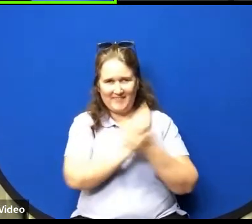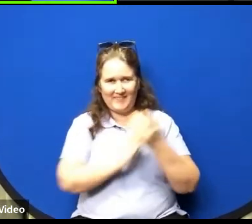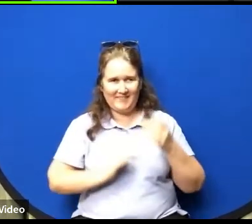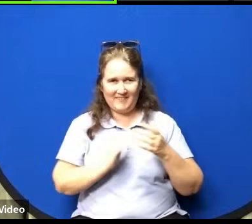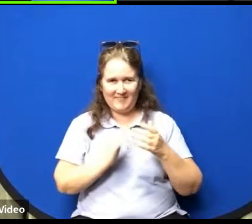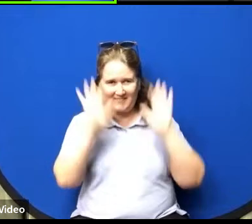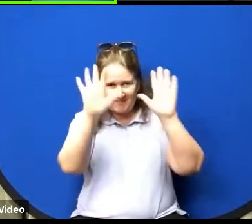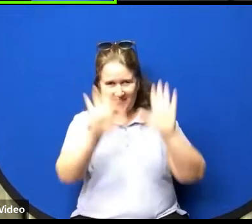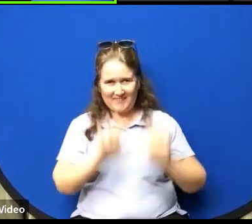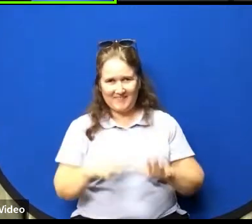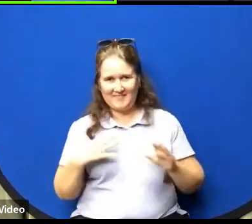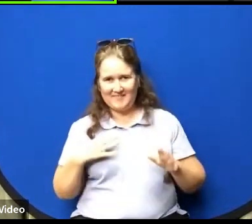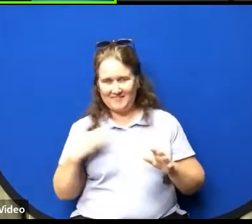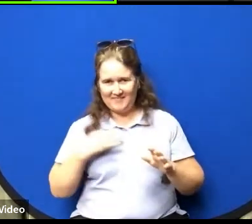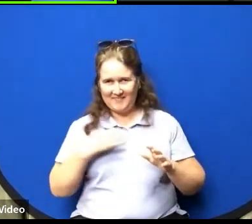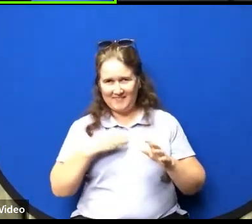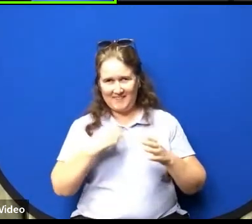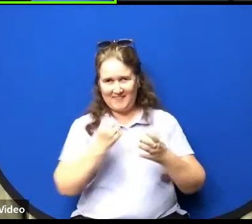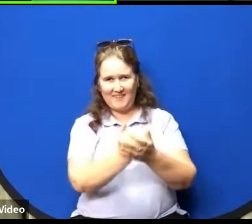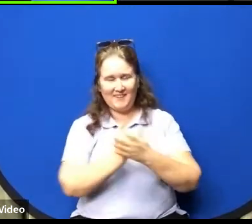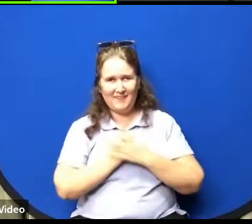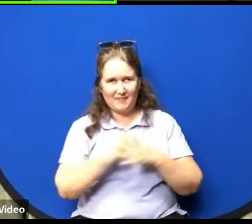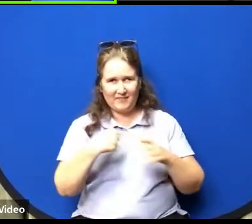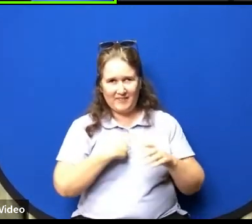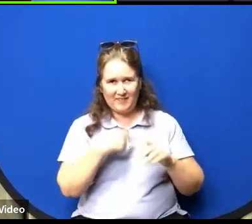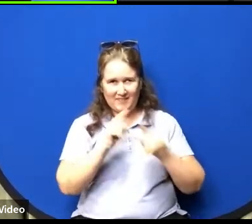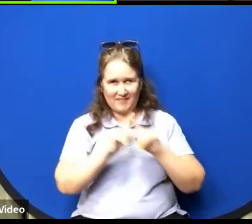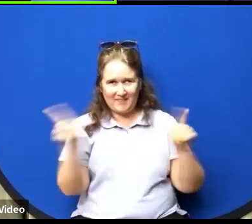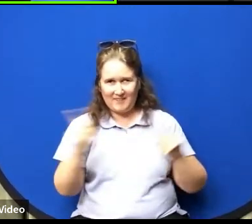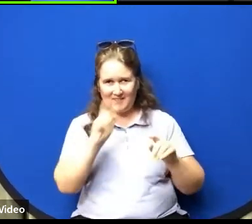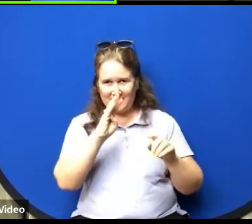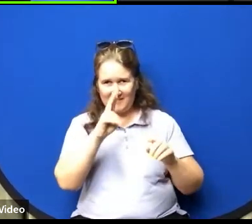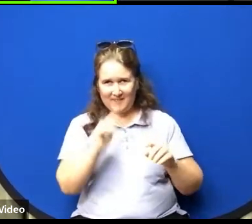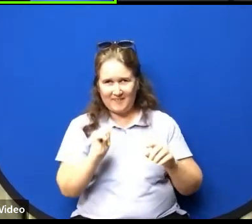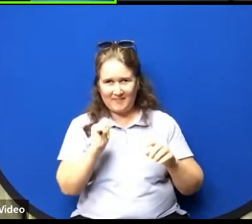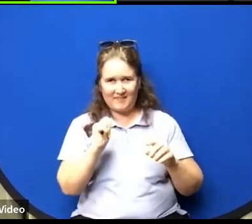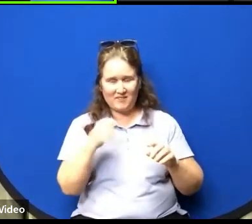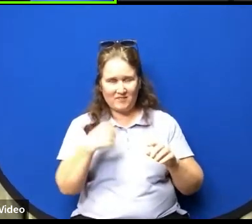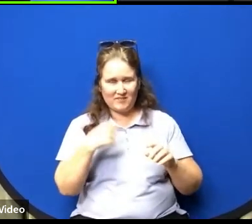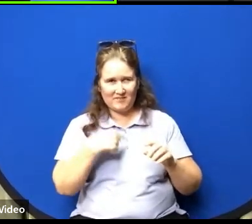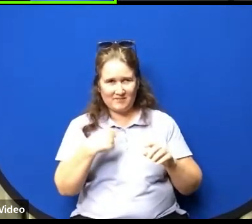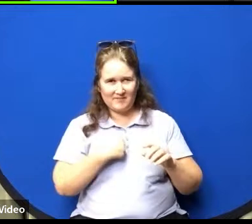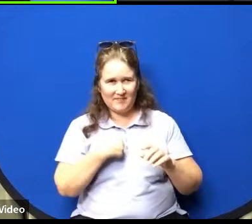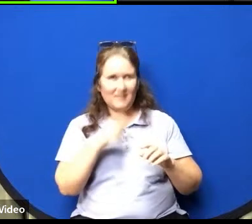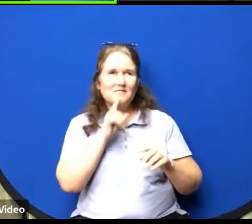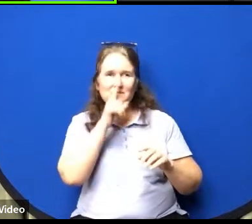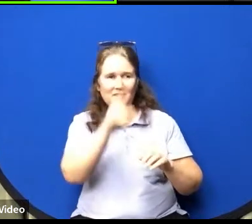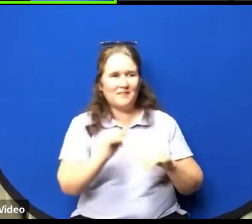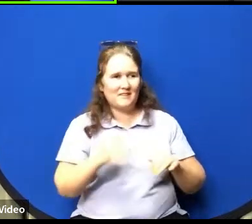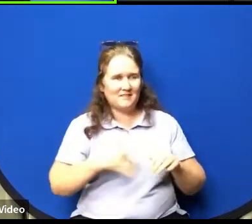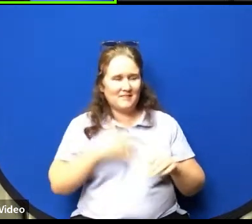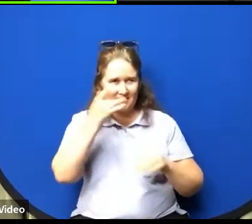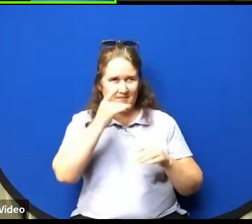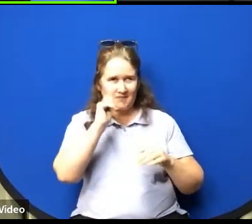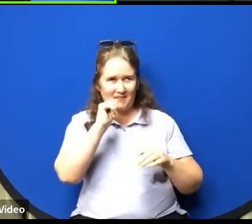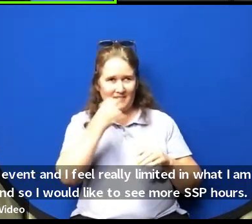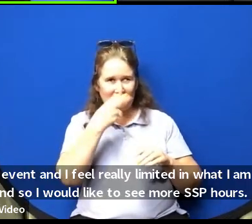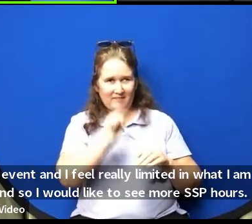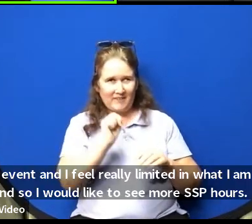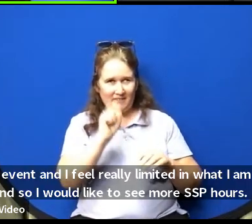And so I would like to see more SSP hours. Thank you so much to all of the volunteers who have helped